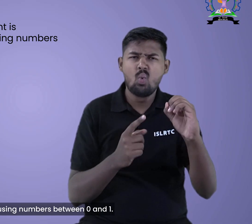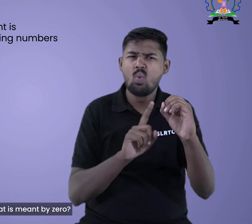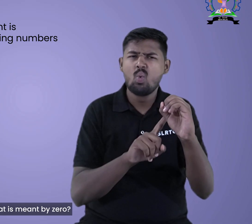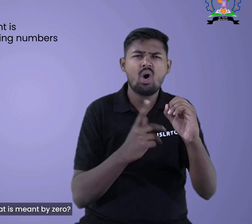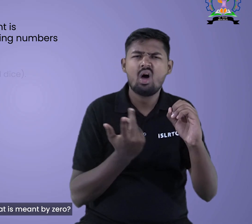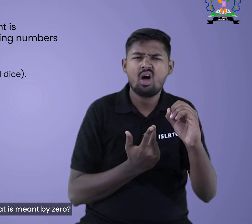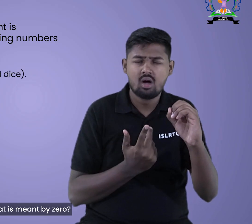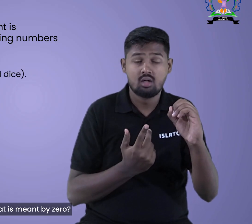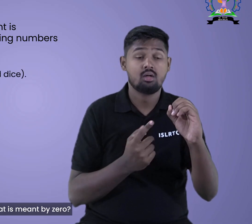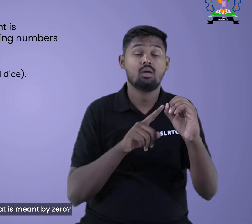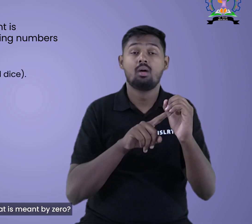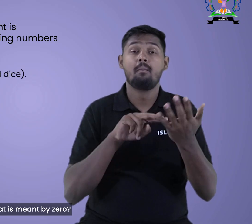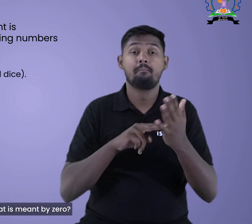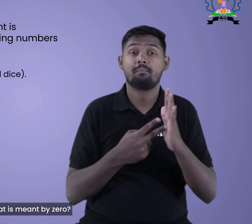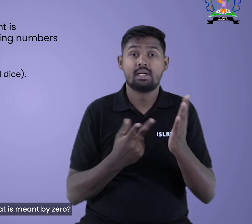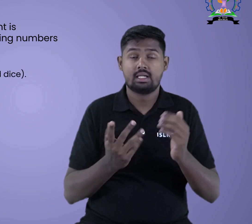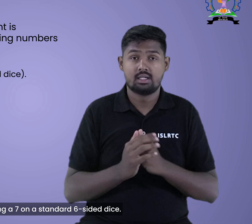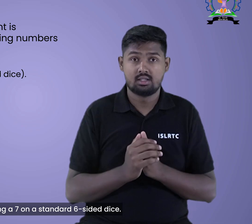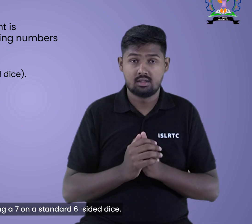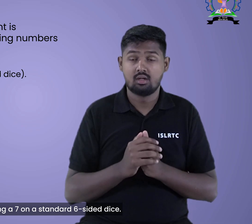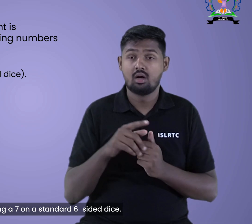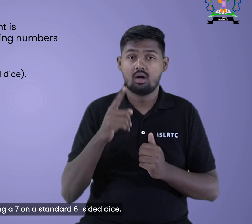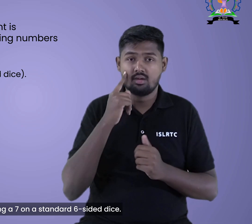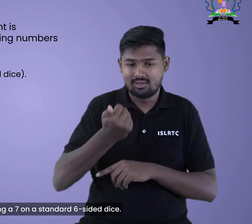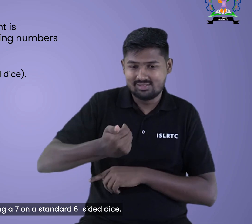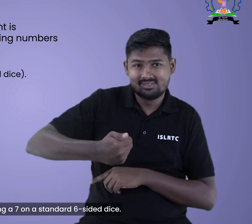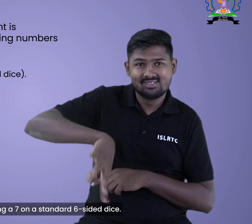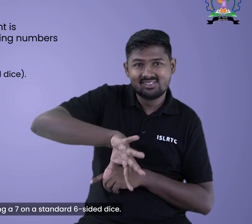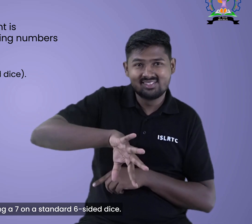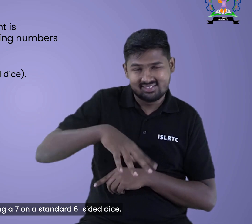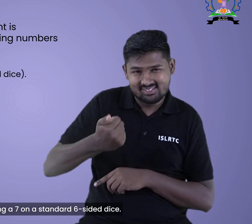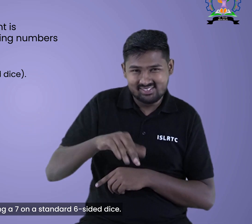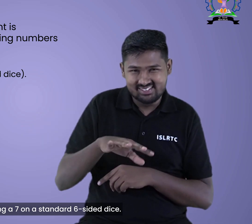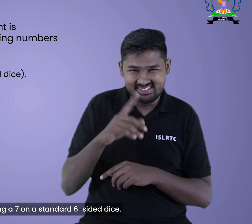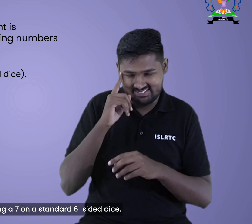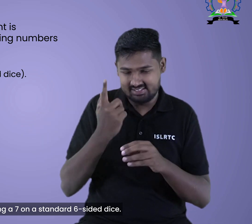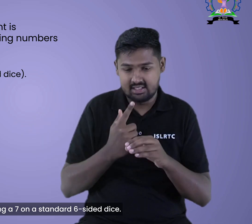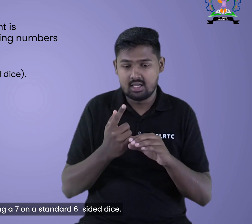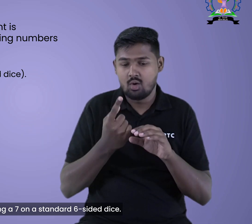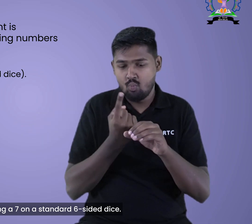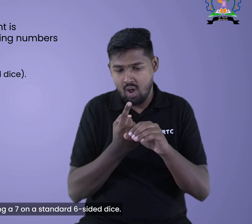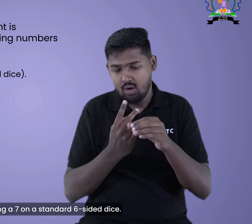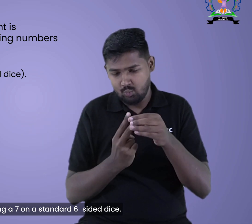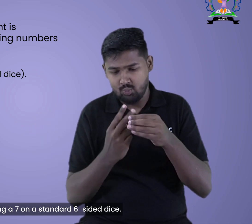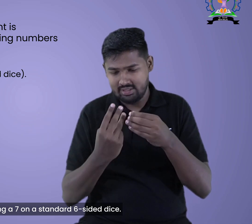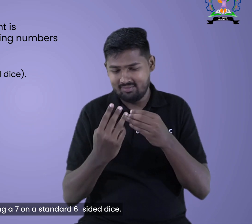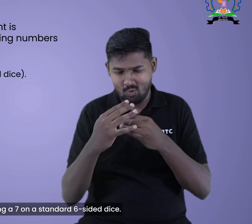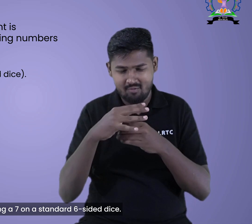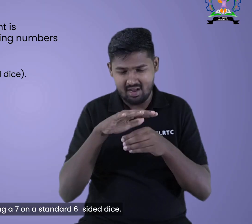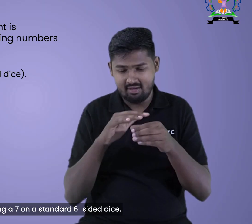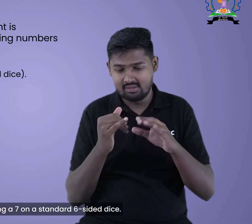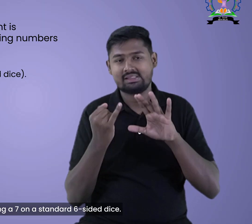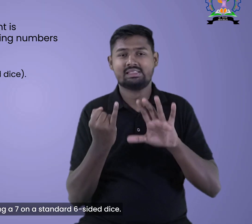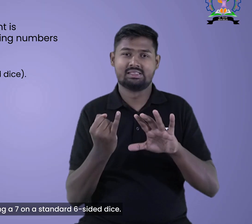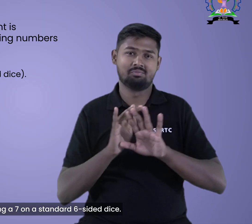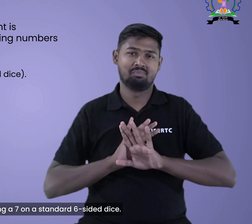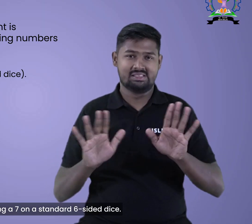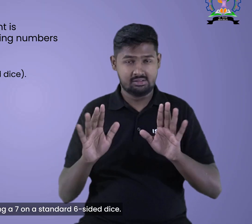What is meant by 0? For example, rolling a 7 on a standard 6-sided dice.